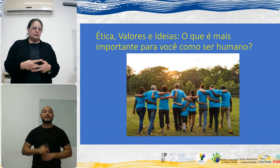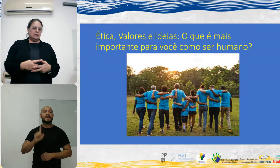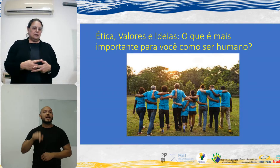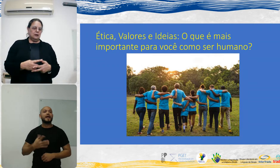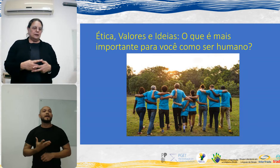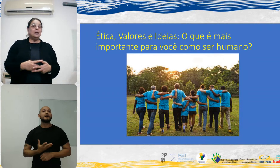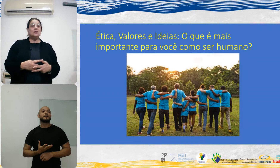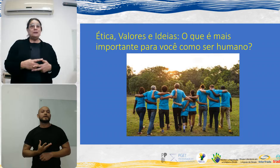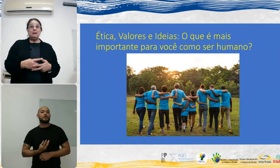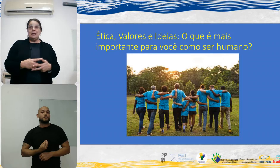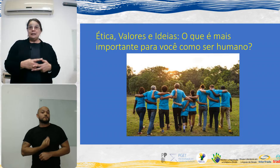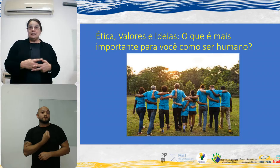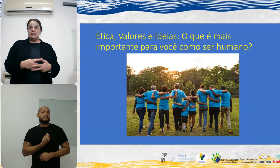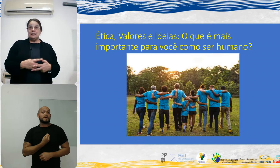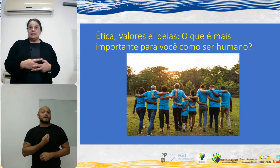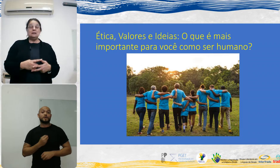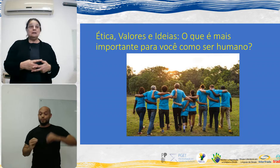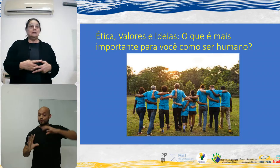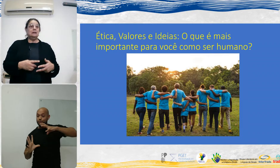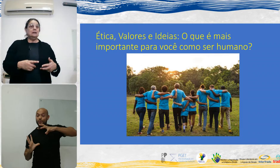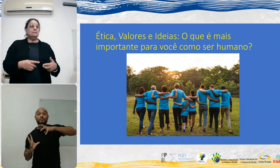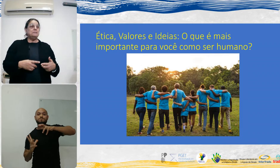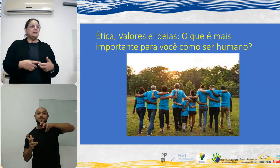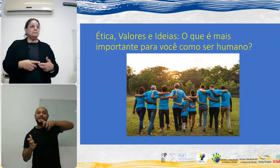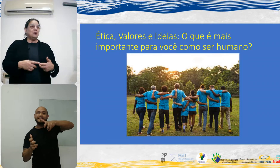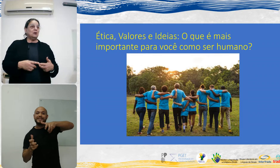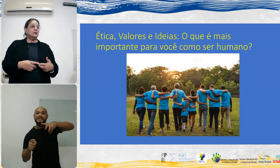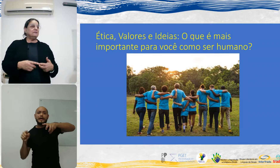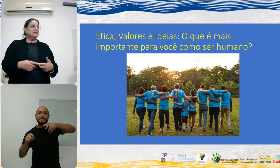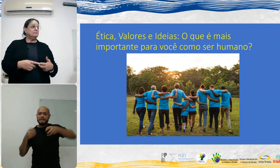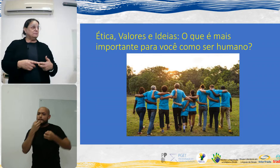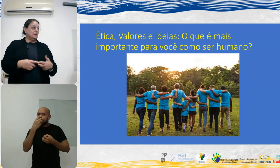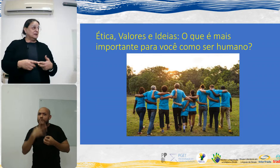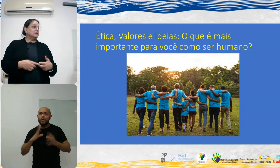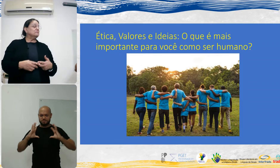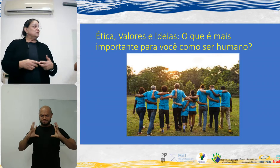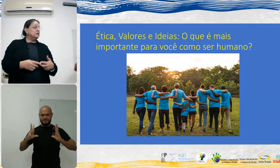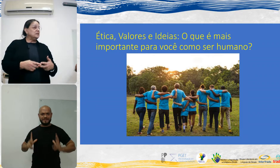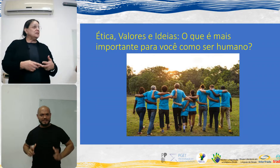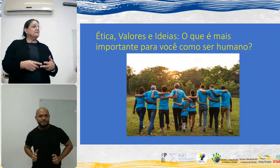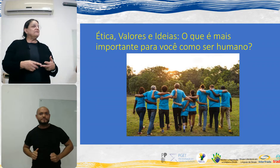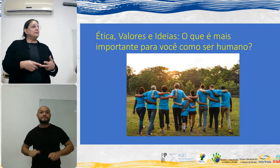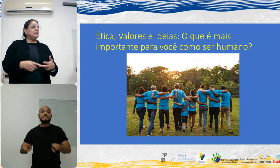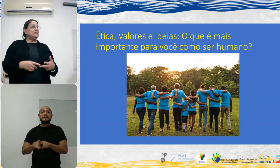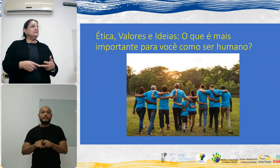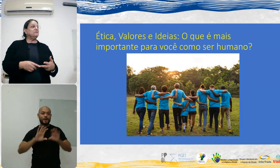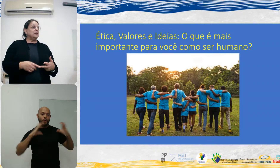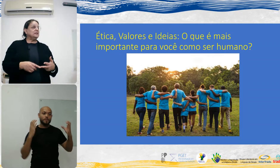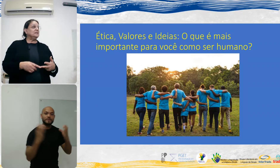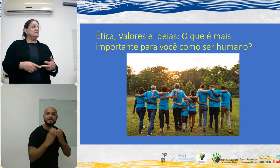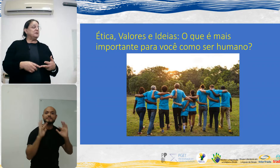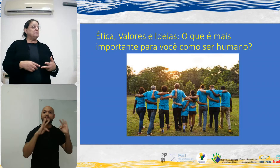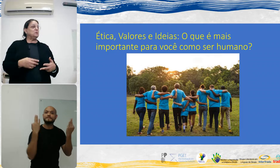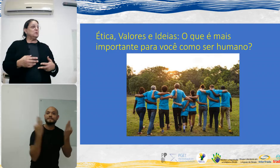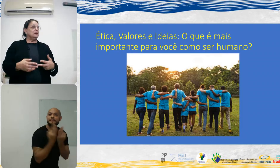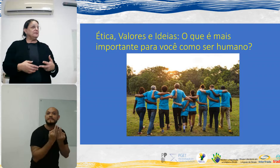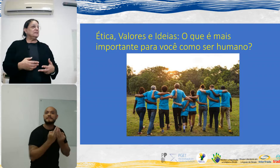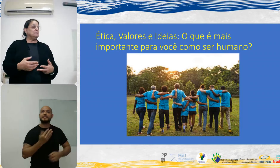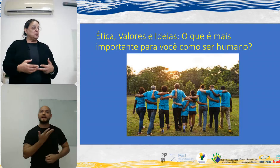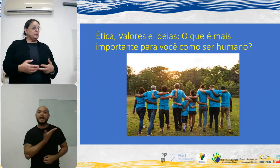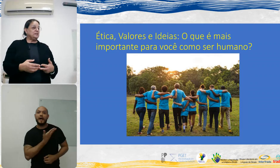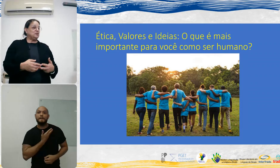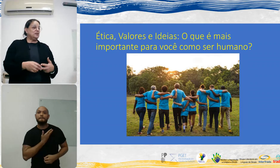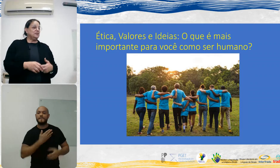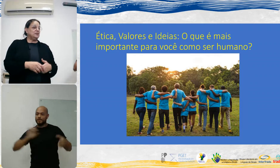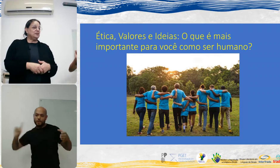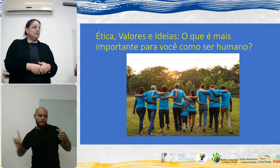living on a healthy planet, being a part of a community of family and friends, of people who love and